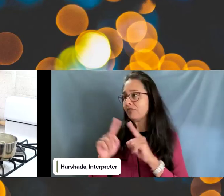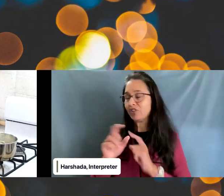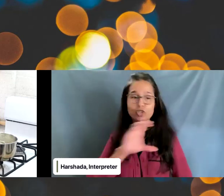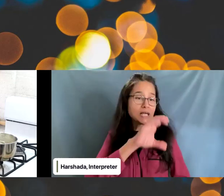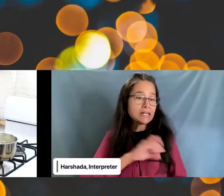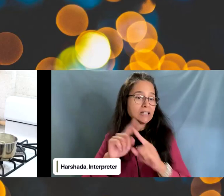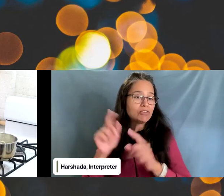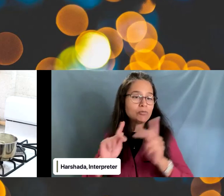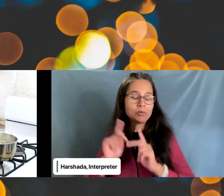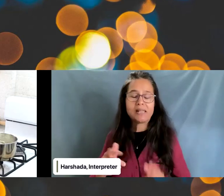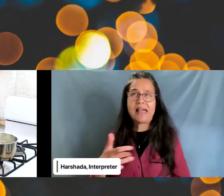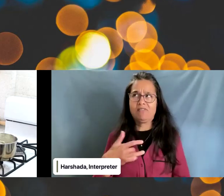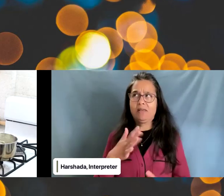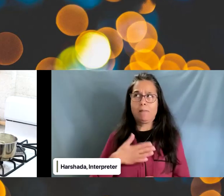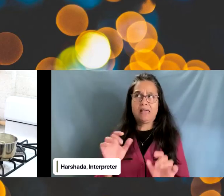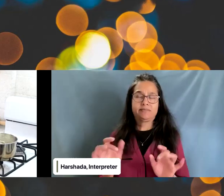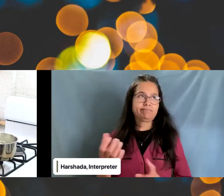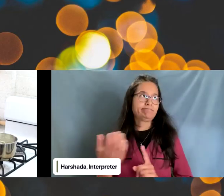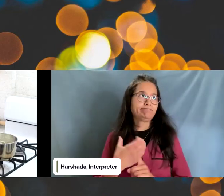Horrible impressions.